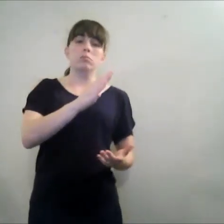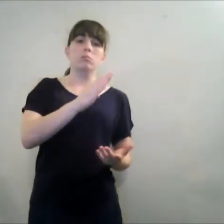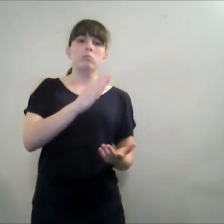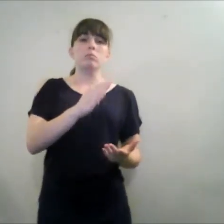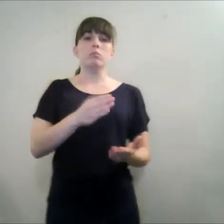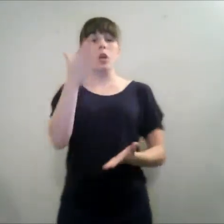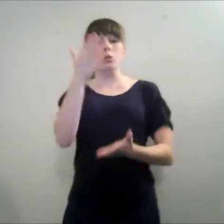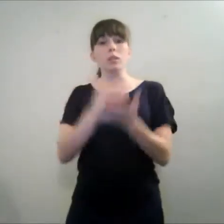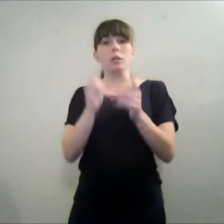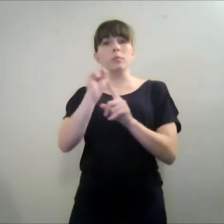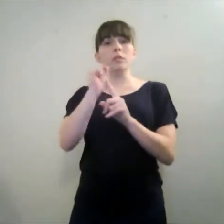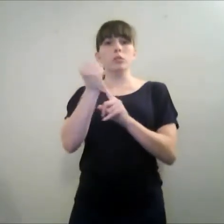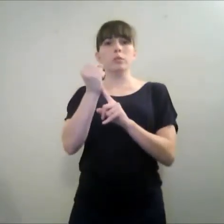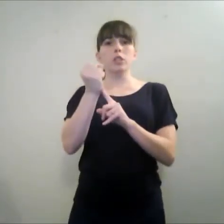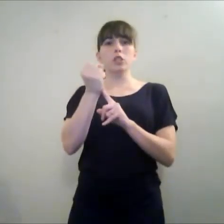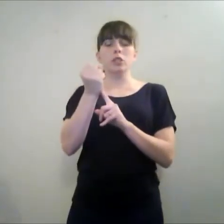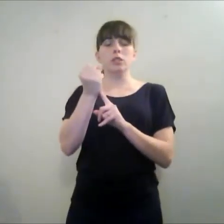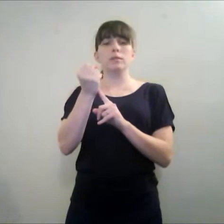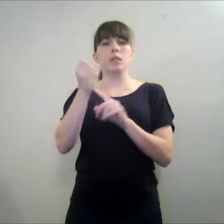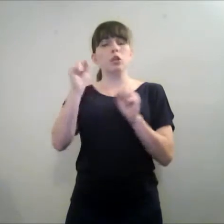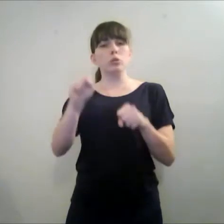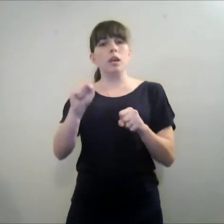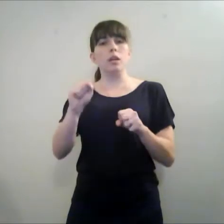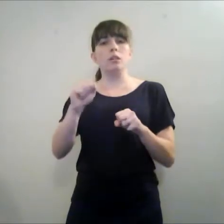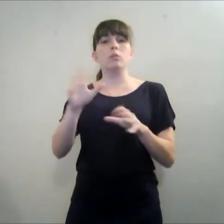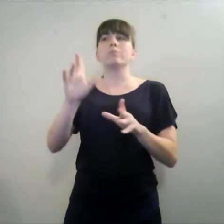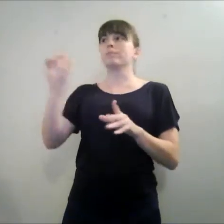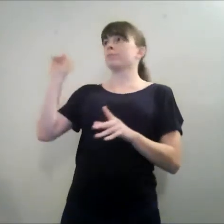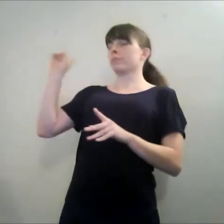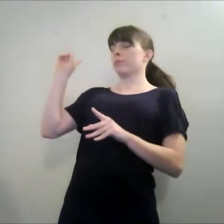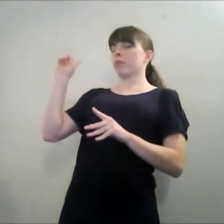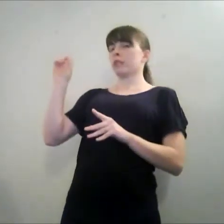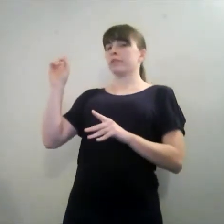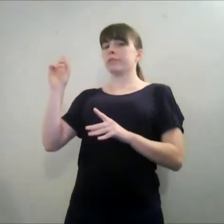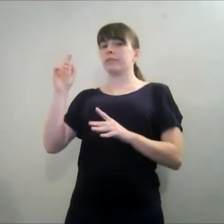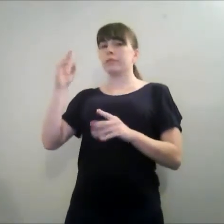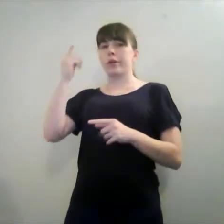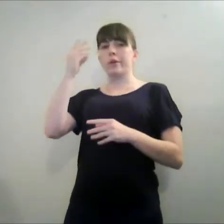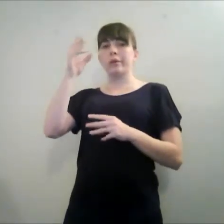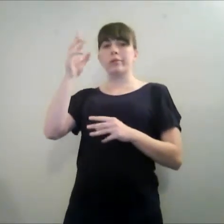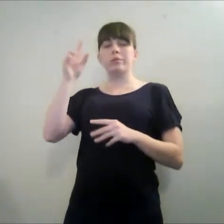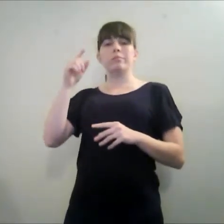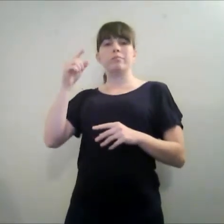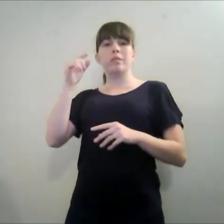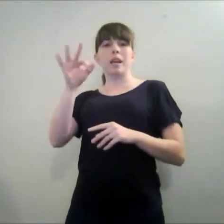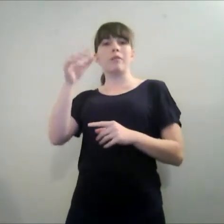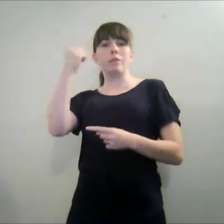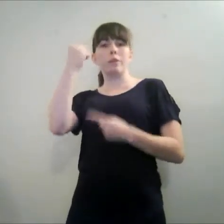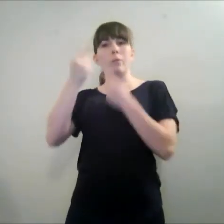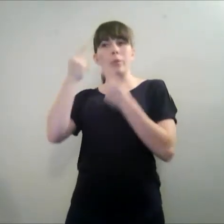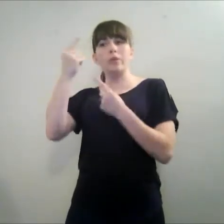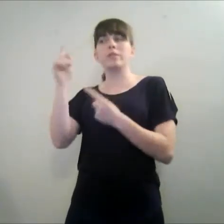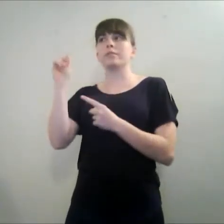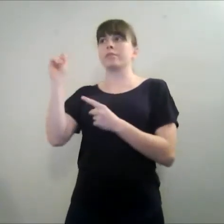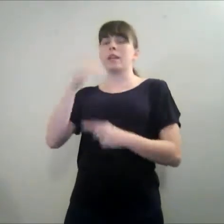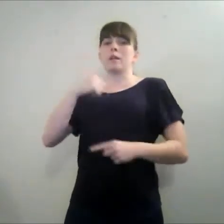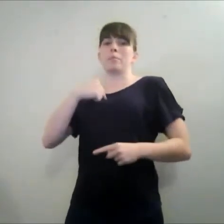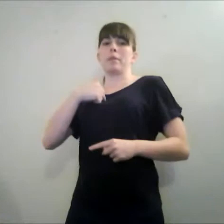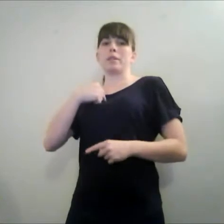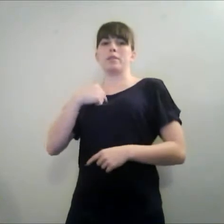protest. I wasn't actually at the G20 protest, but I had a meeting at a bank, and we got on the day of the G20 protest, and I got an email from the